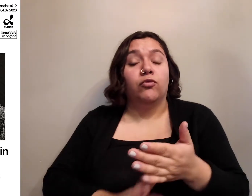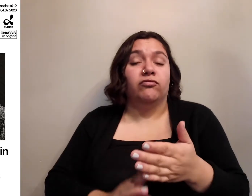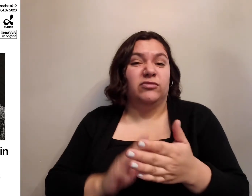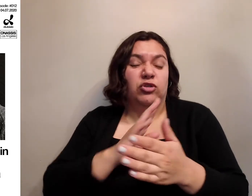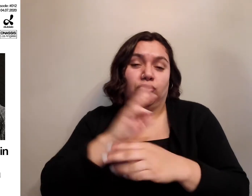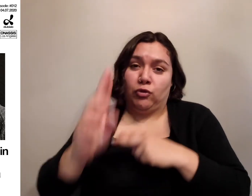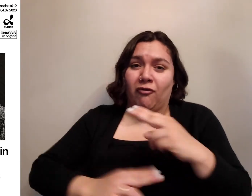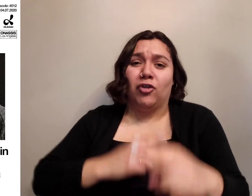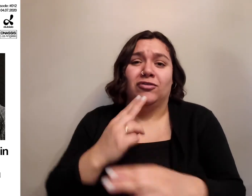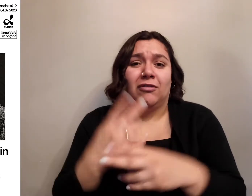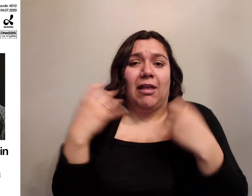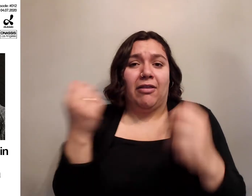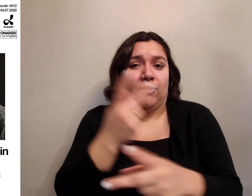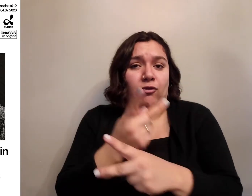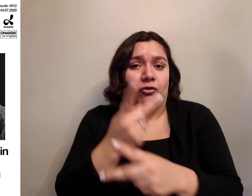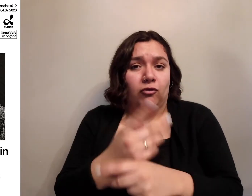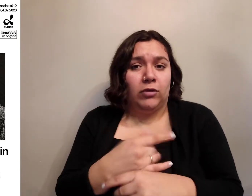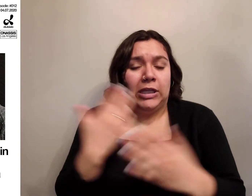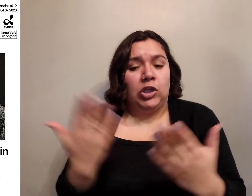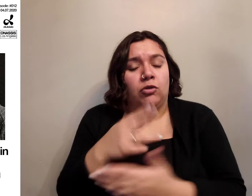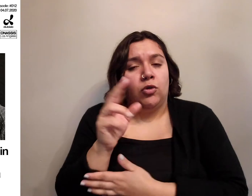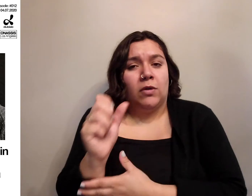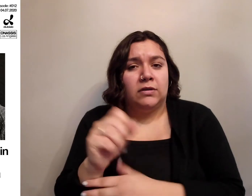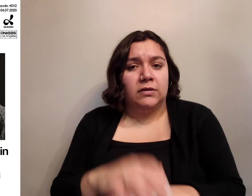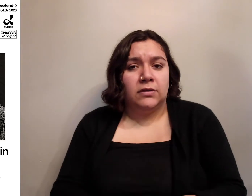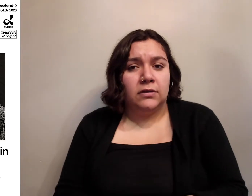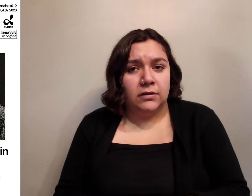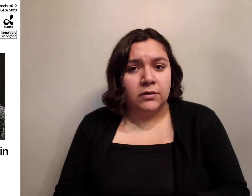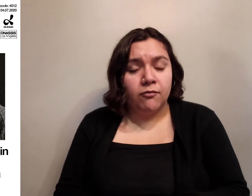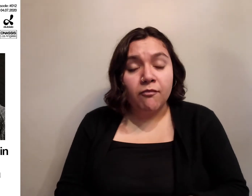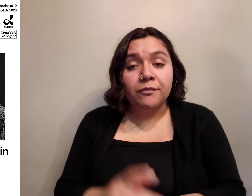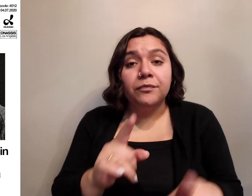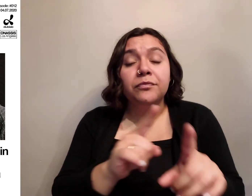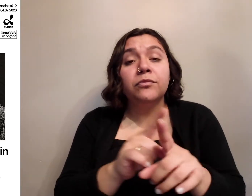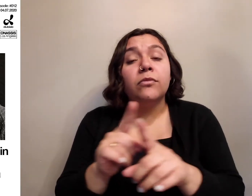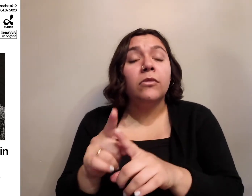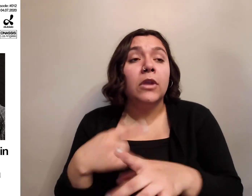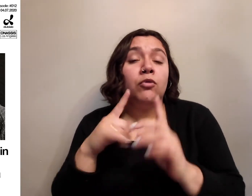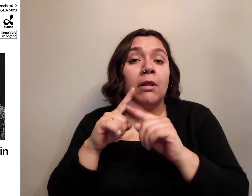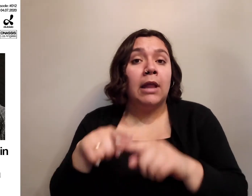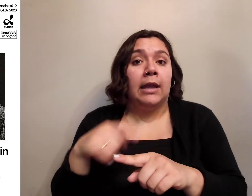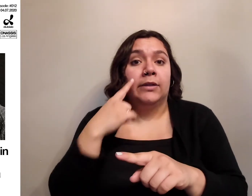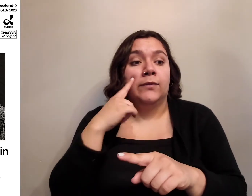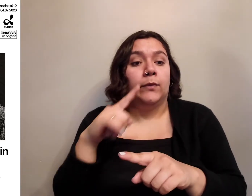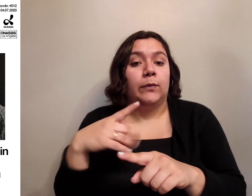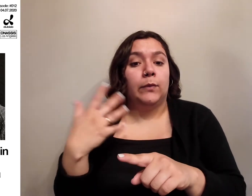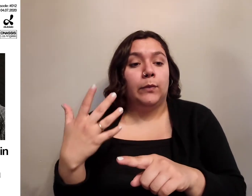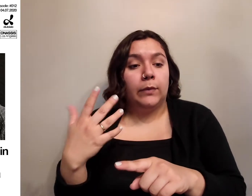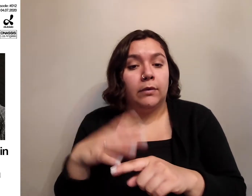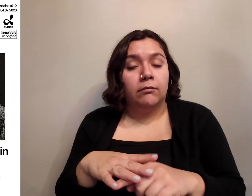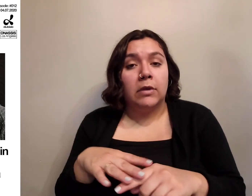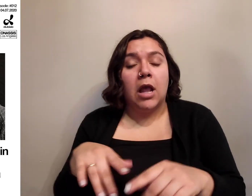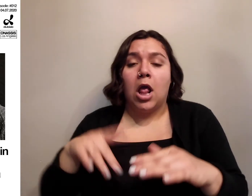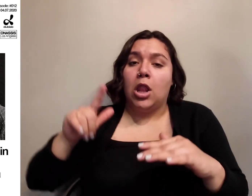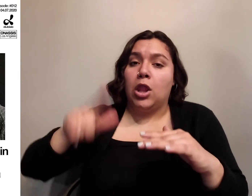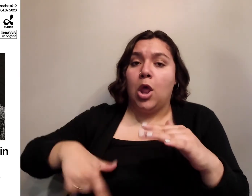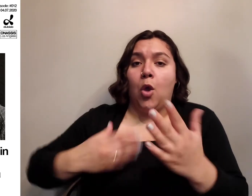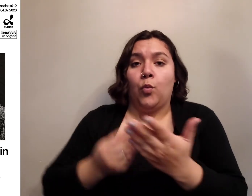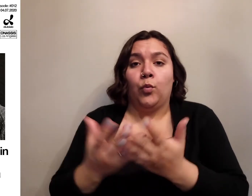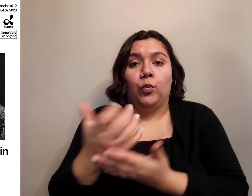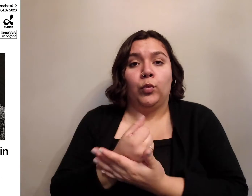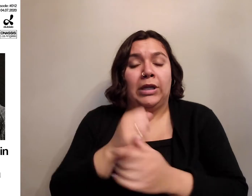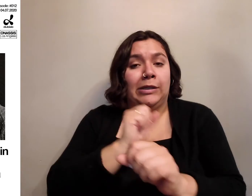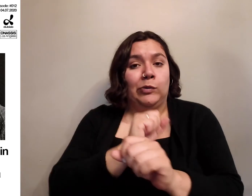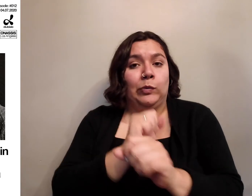care in the United States. The reliance on a low-wage